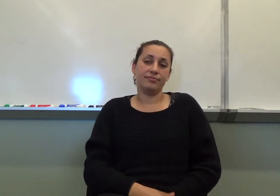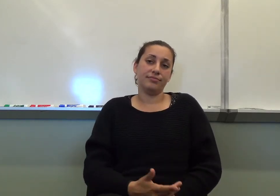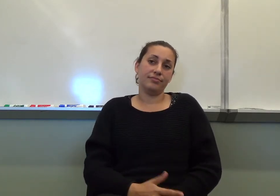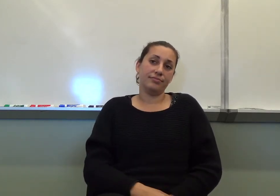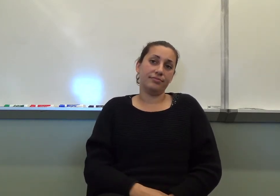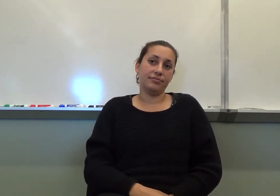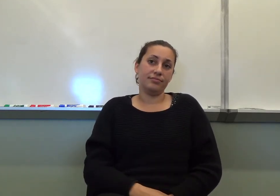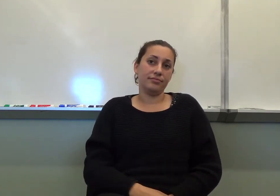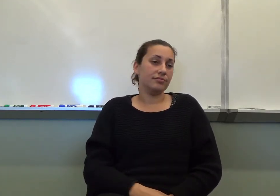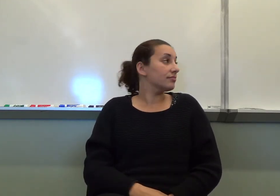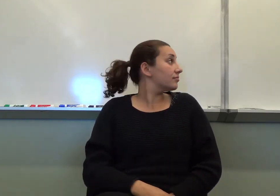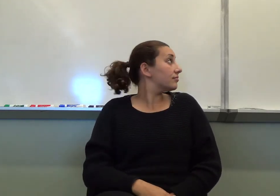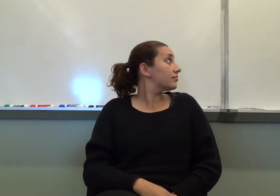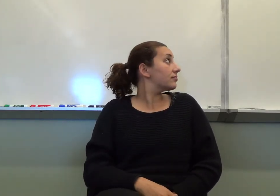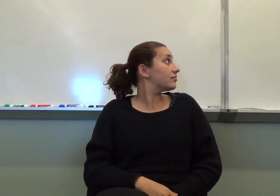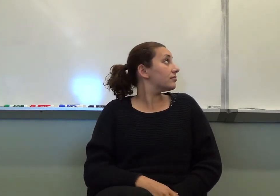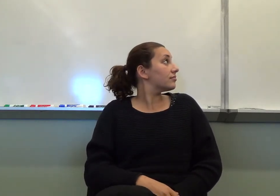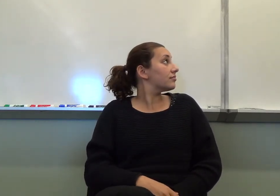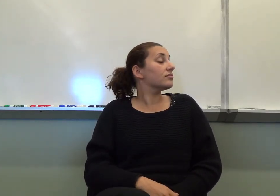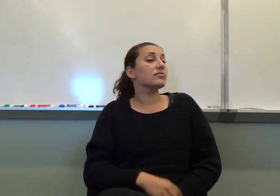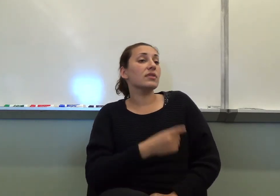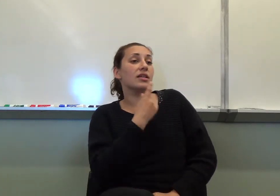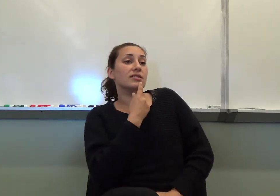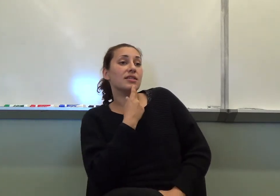we go. Let's say we want to get the square root of